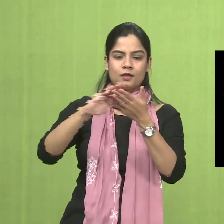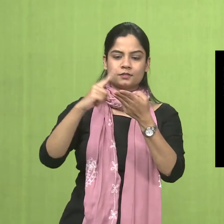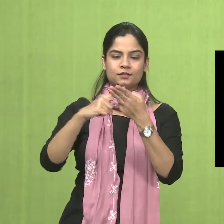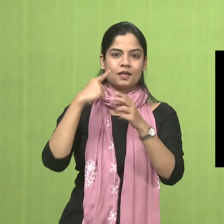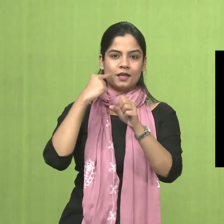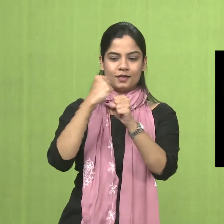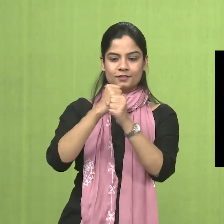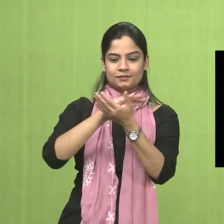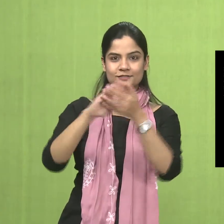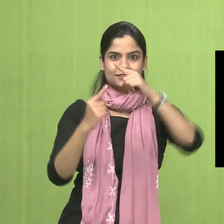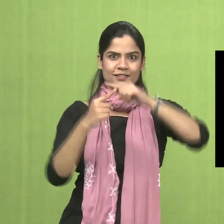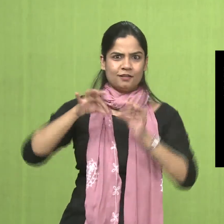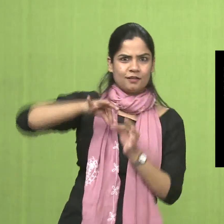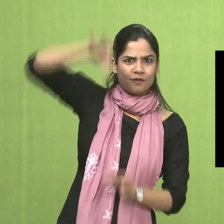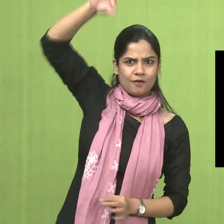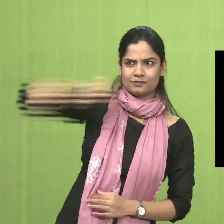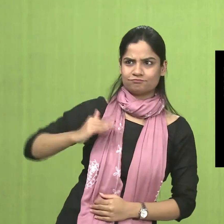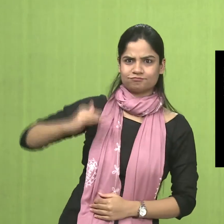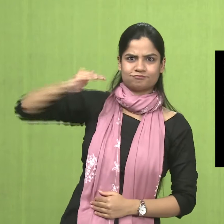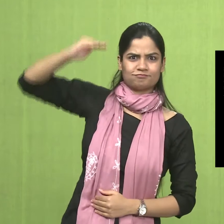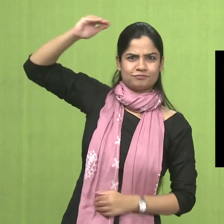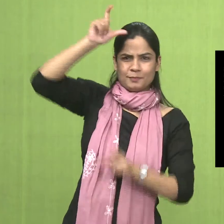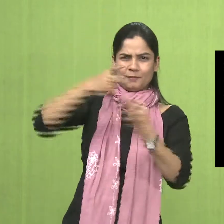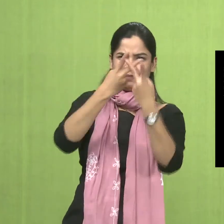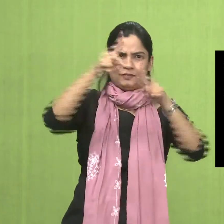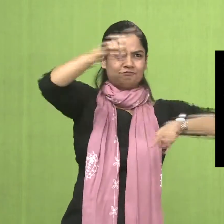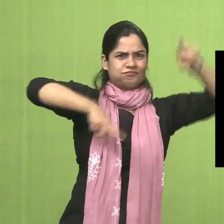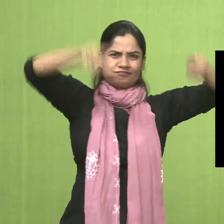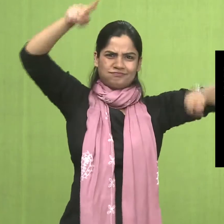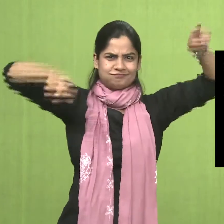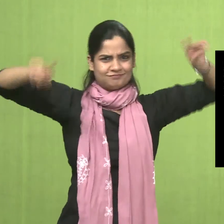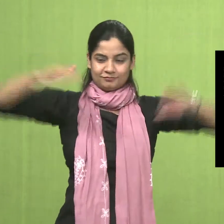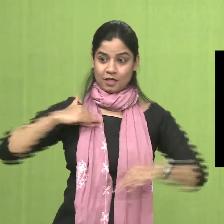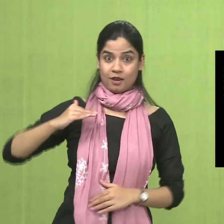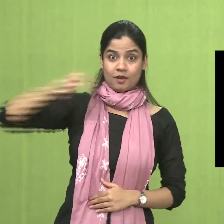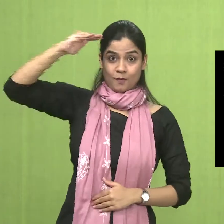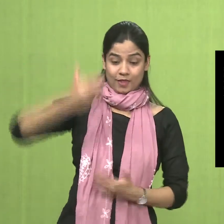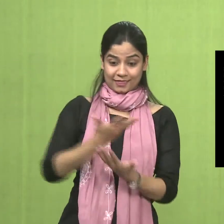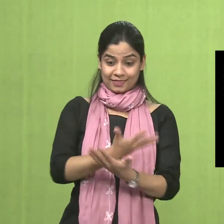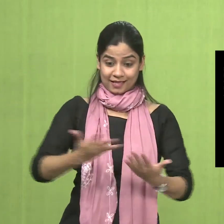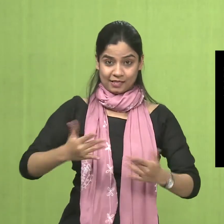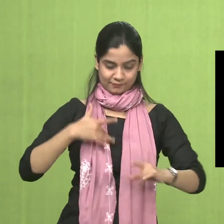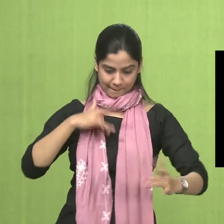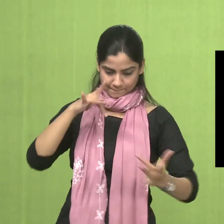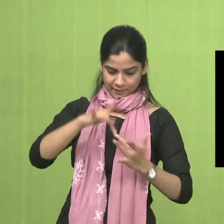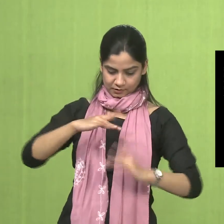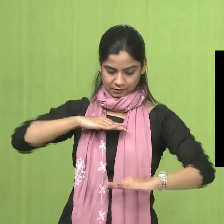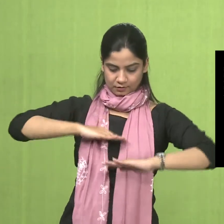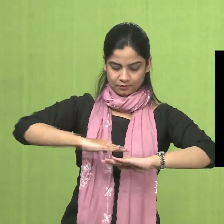It's very important that you work at an appropriate height. Some people have different kinds of height. So anything that is matching your height